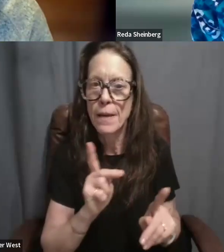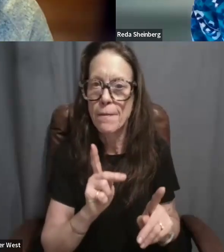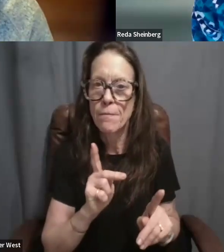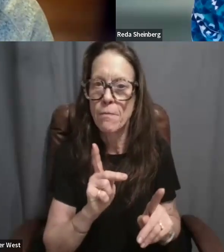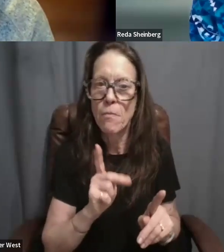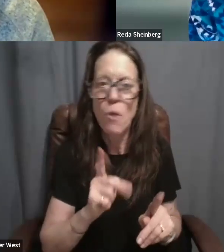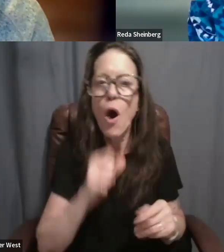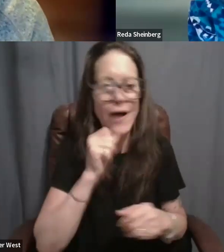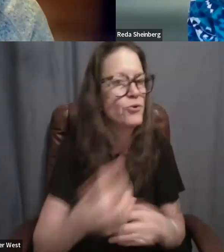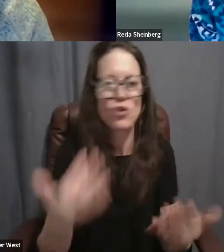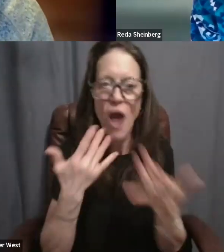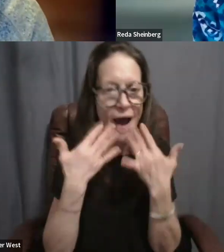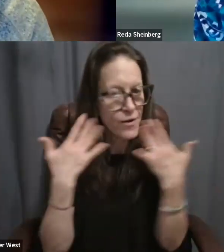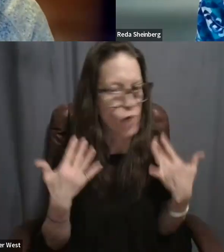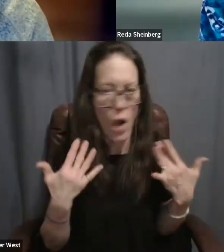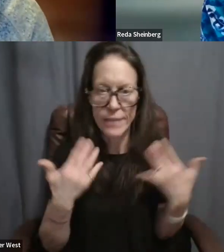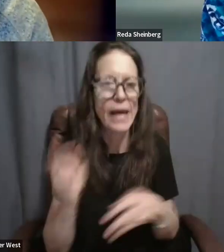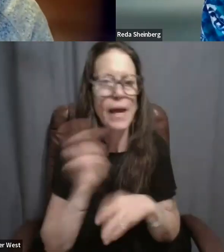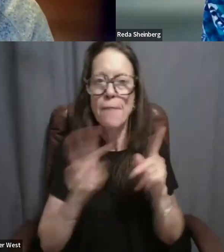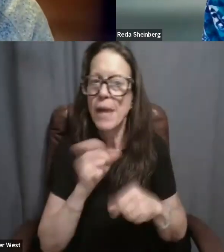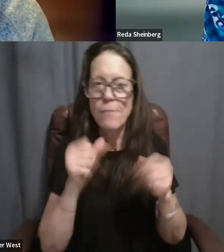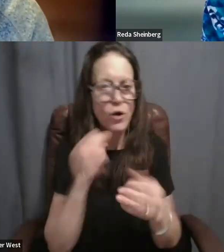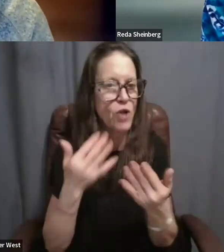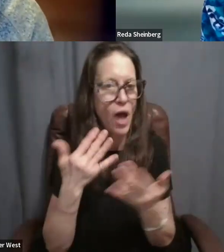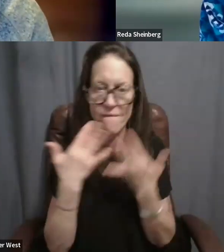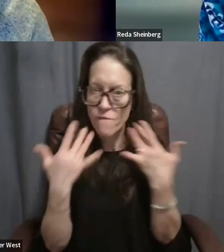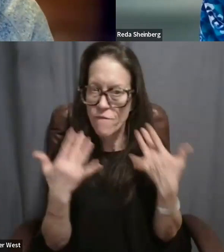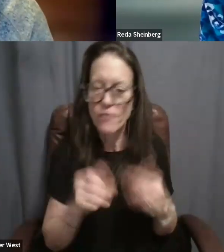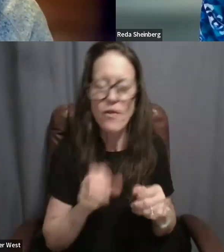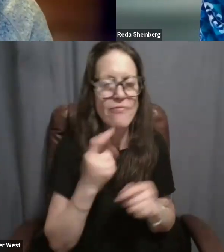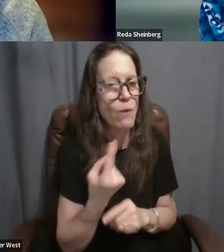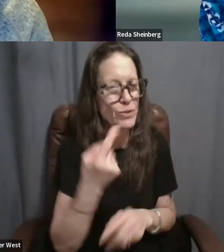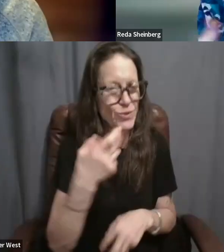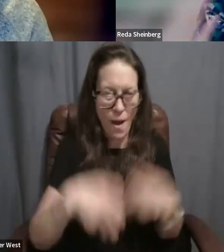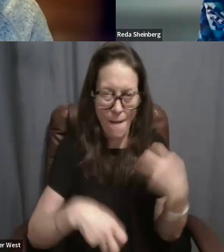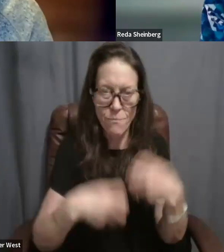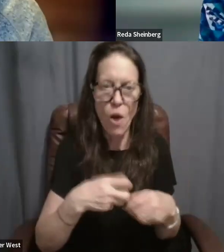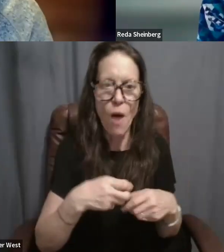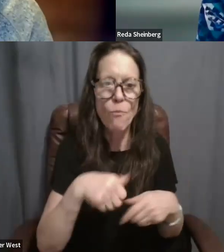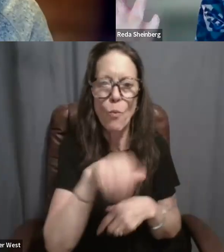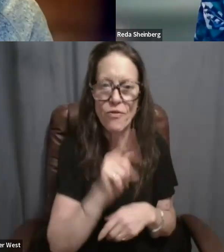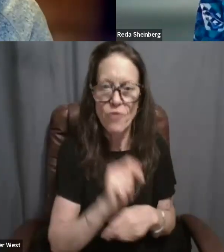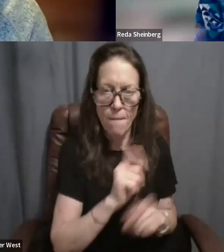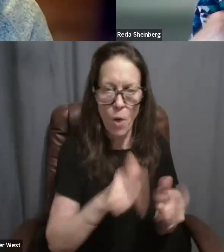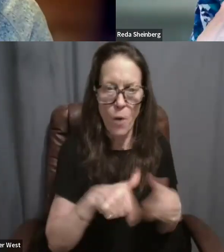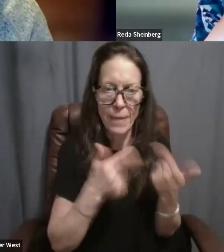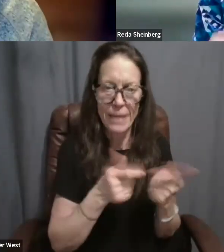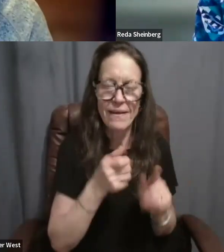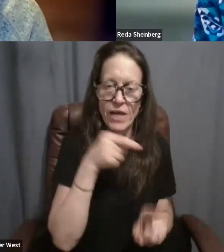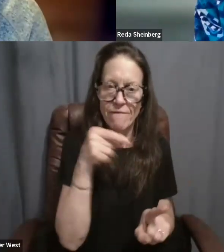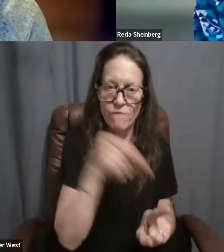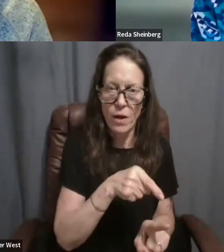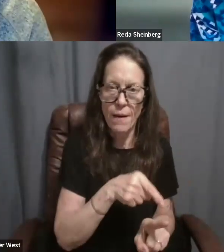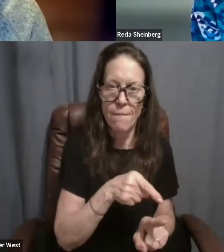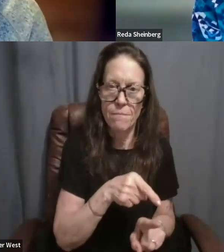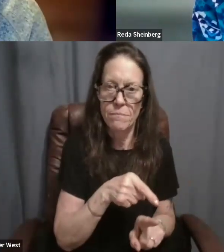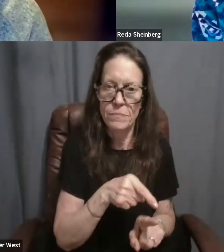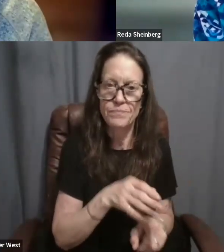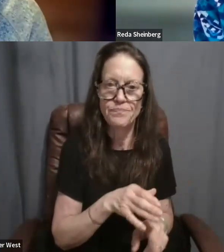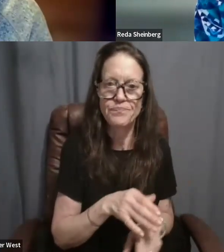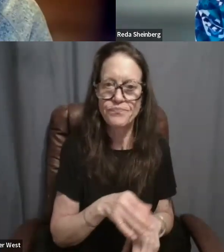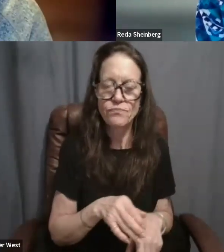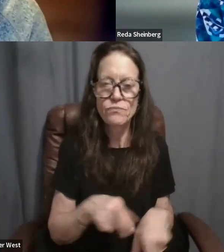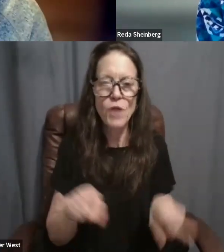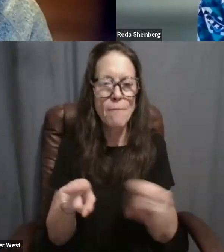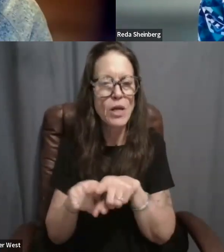anybody. So that was one problem we had with apartments. But as Debbie, we also got involved with